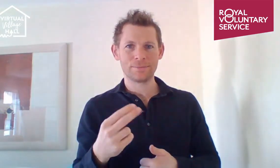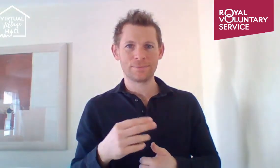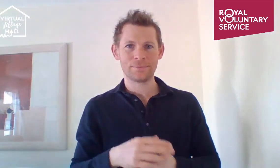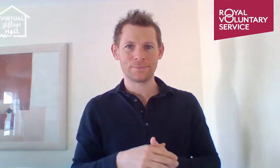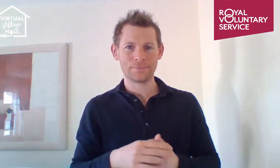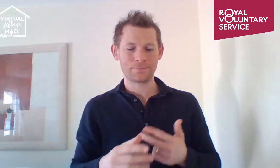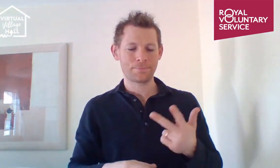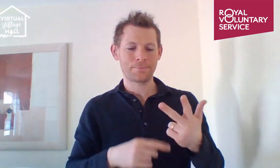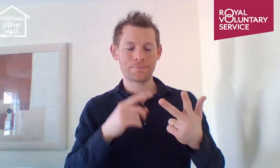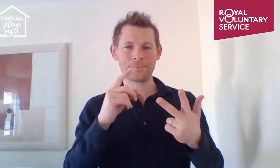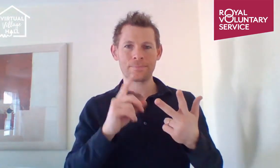Art.